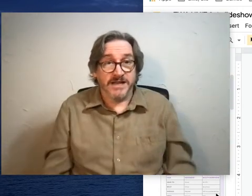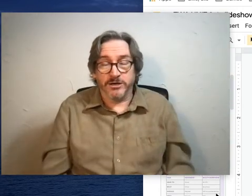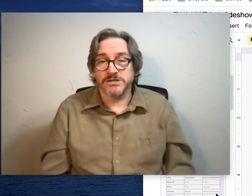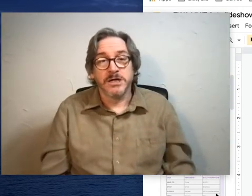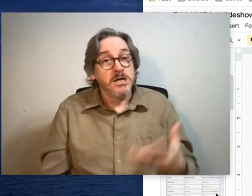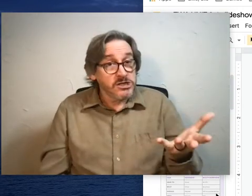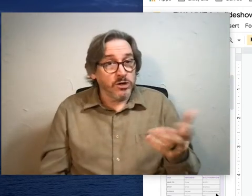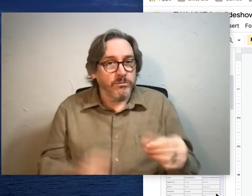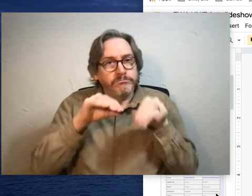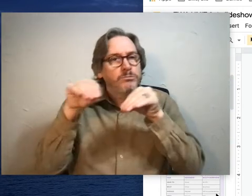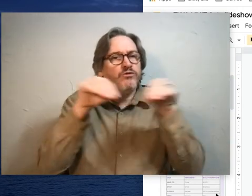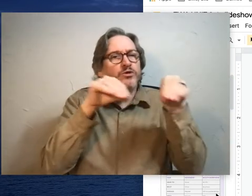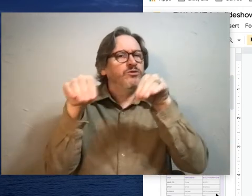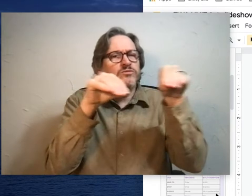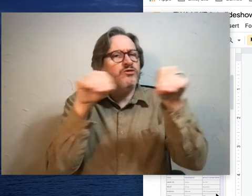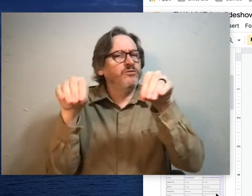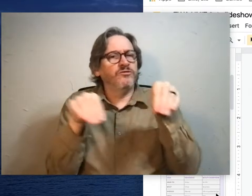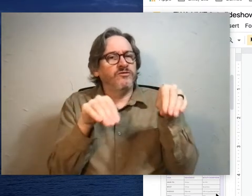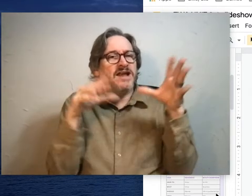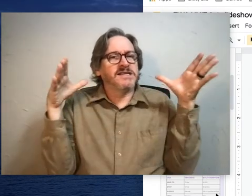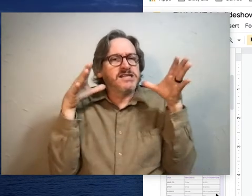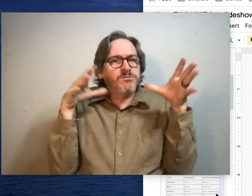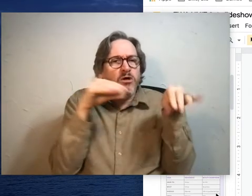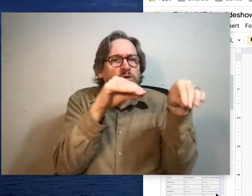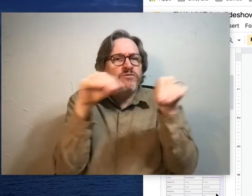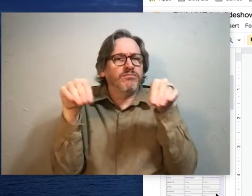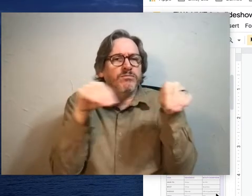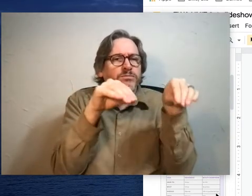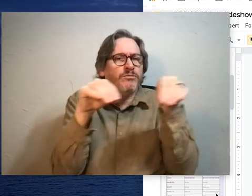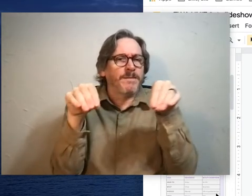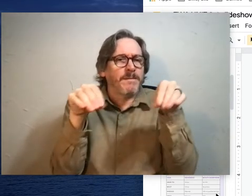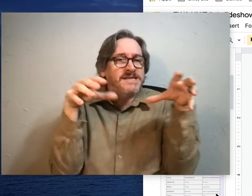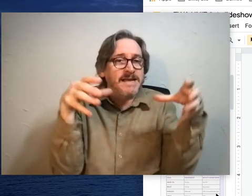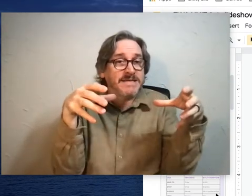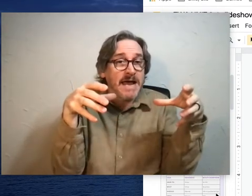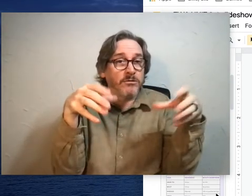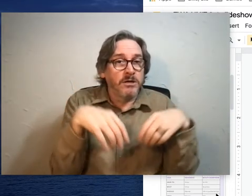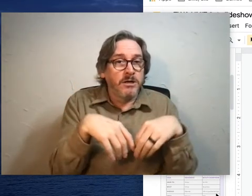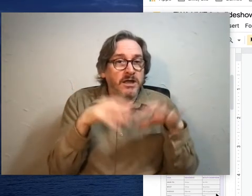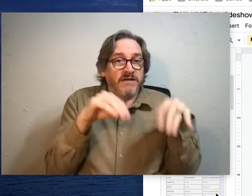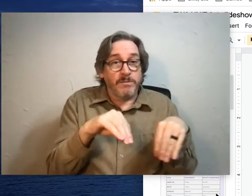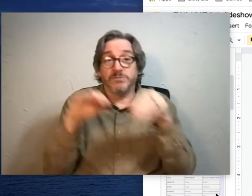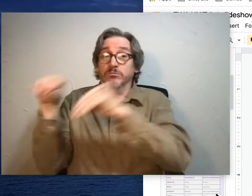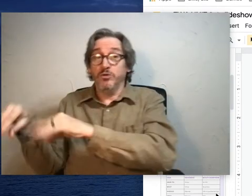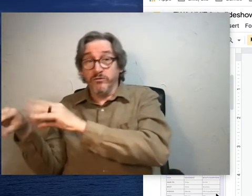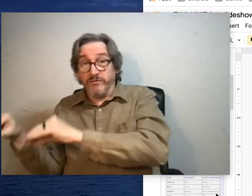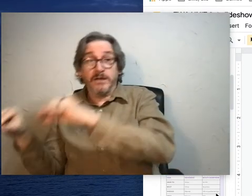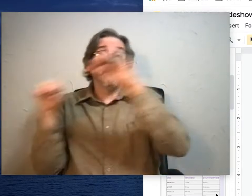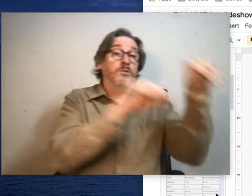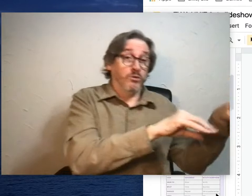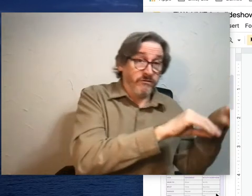for 10 years. So move. And it's a small movement. Boom, boom, boom, right? I'm in the same town. If I was